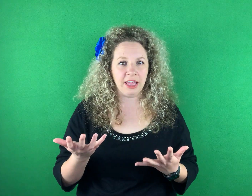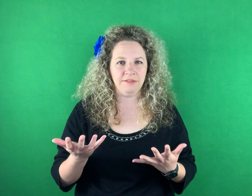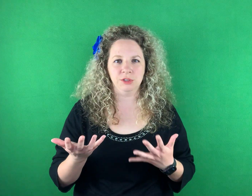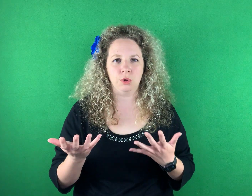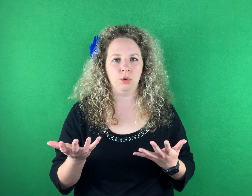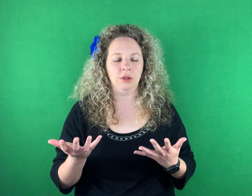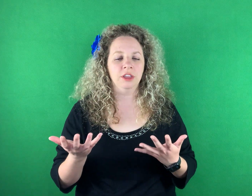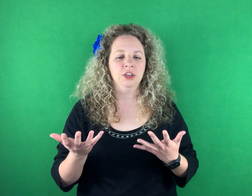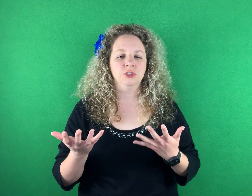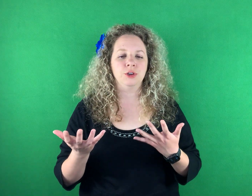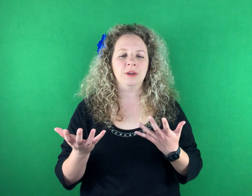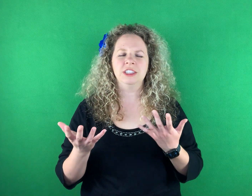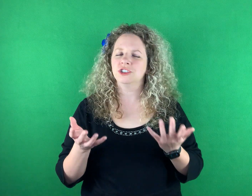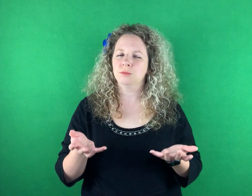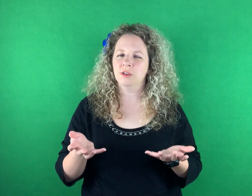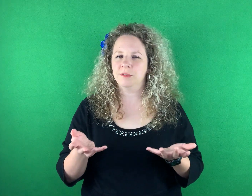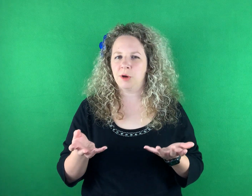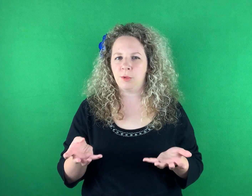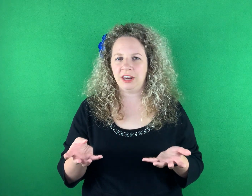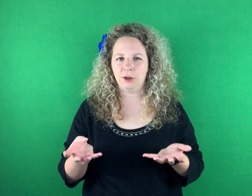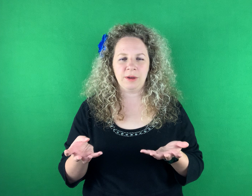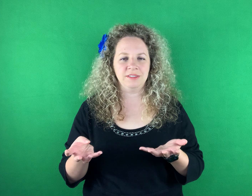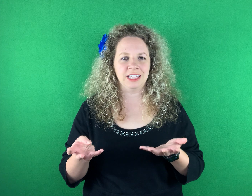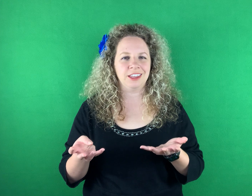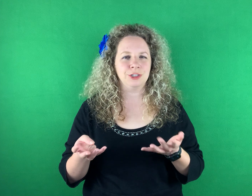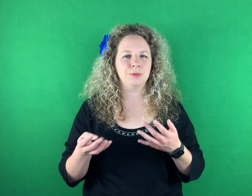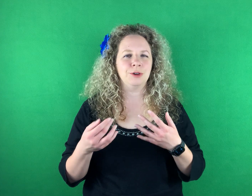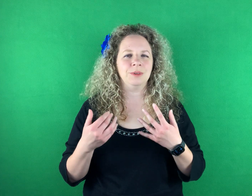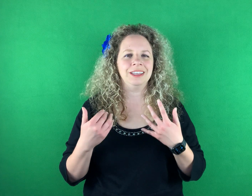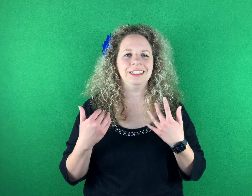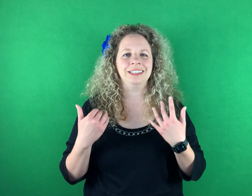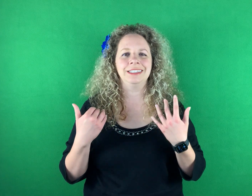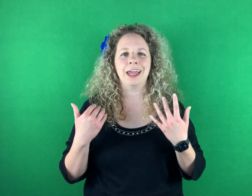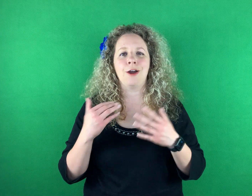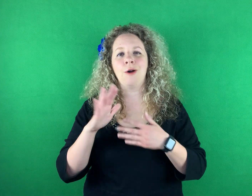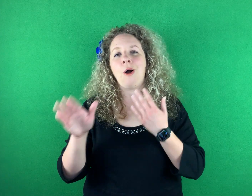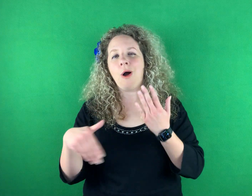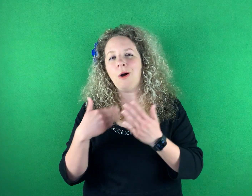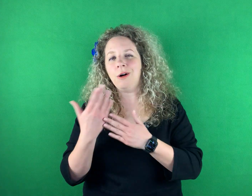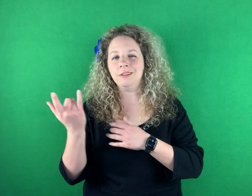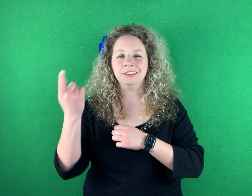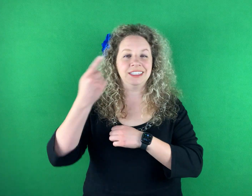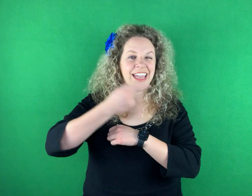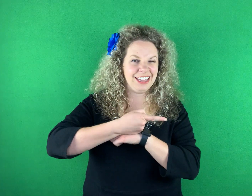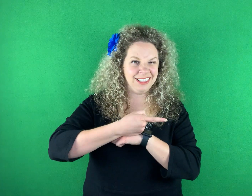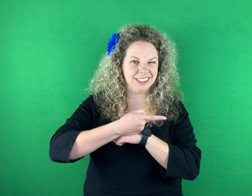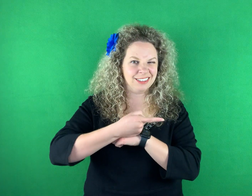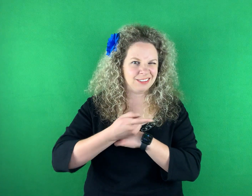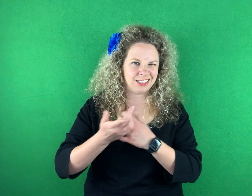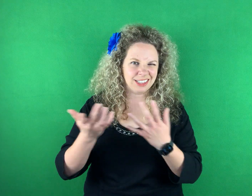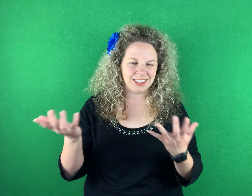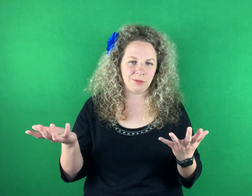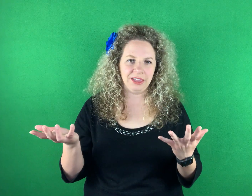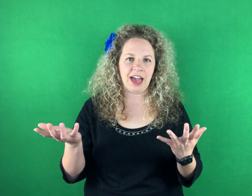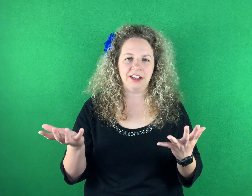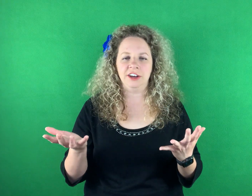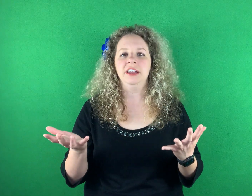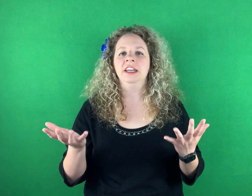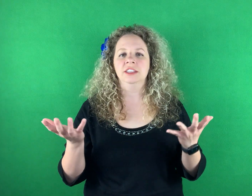life as a whole? So it's just more of a poetic way of saying that. So we don't really need to say all days, because that's not really accurate. It's talking